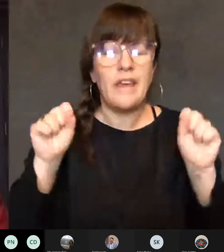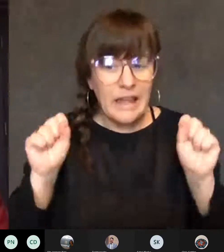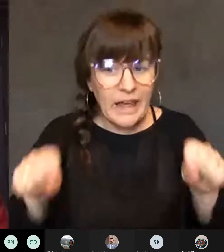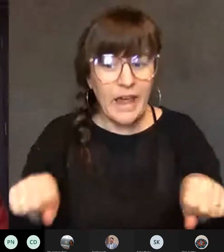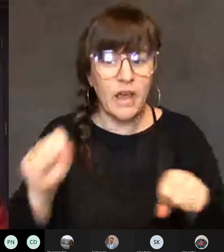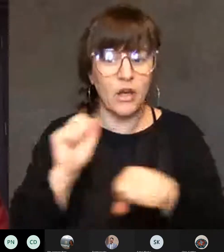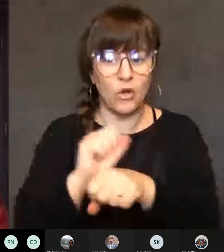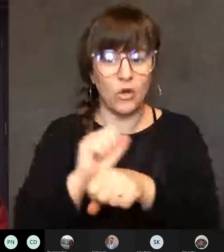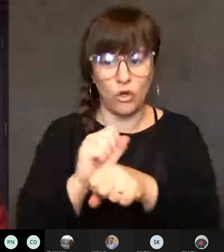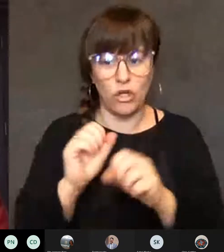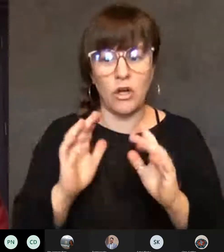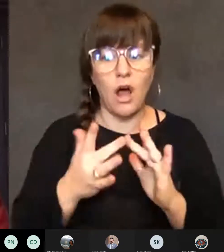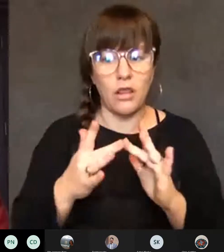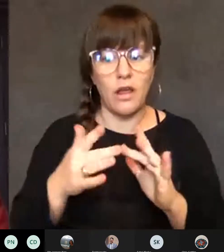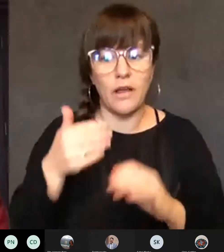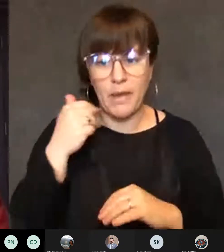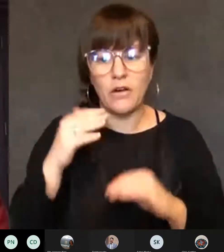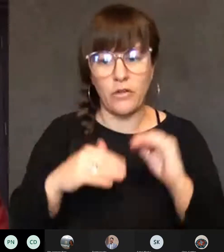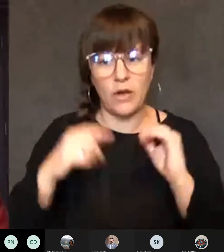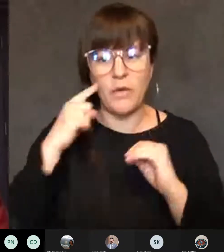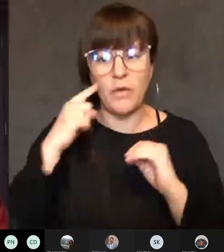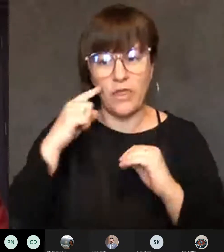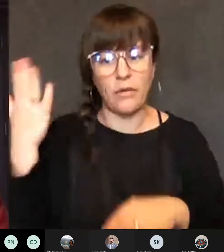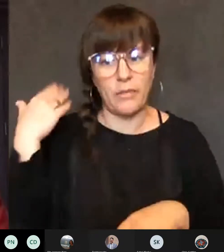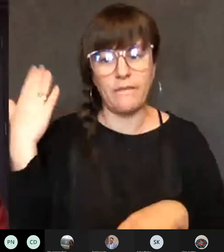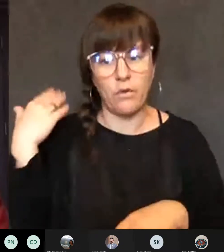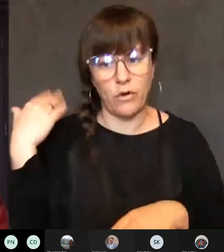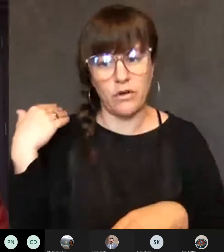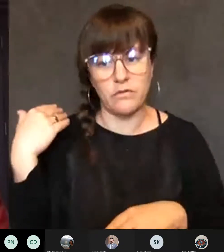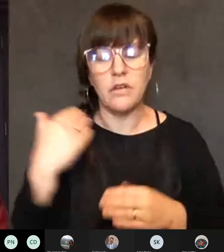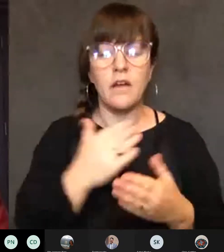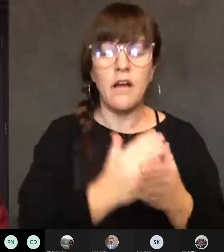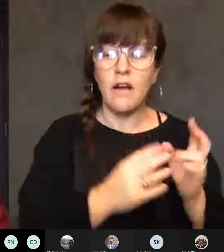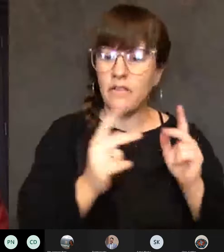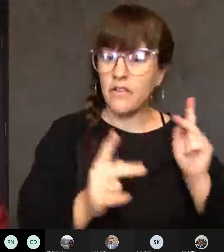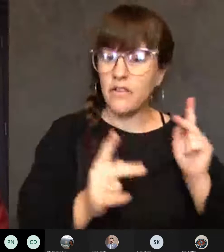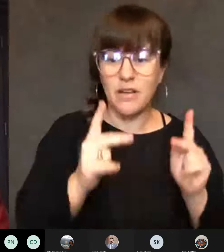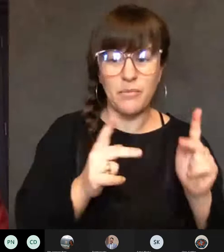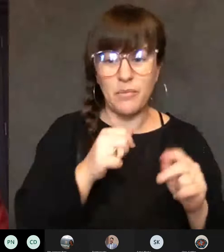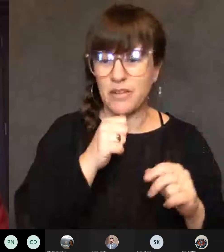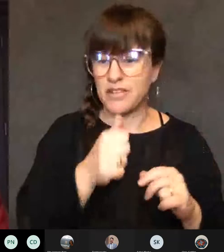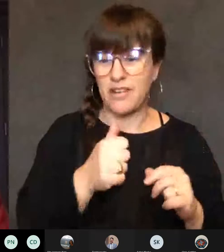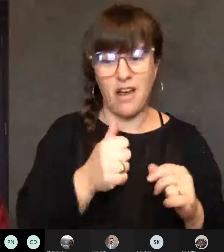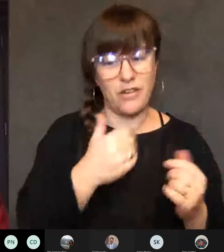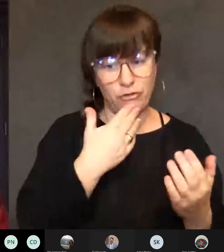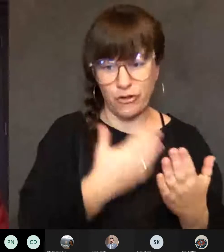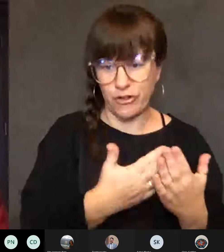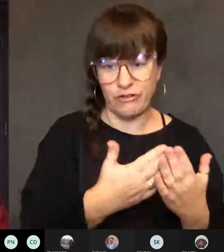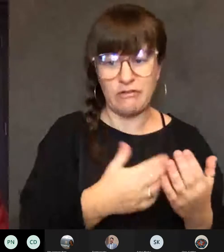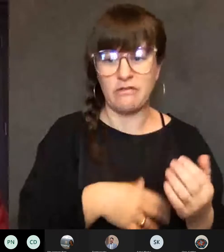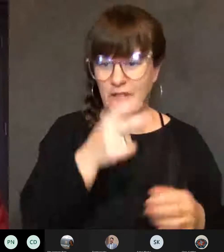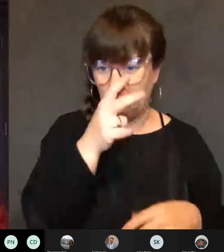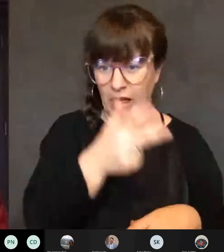we could. And for some people, it's not ideal, and it's not even really very good. And, one